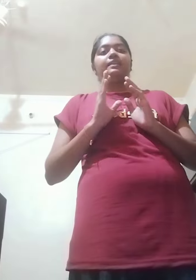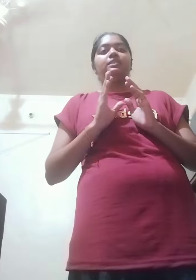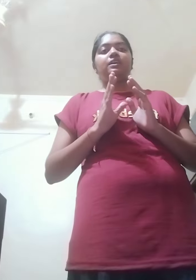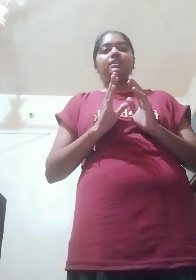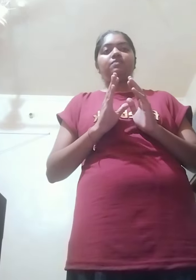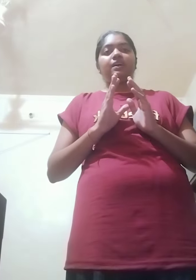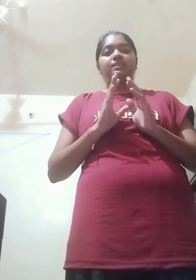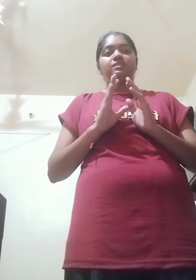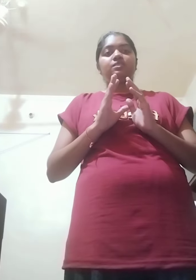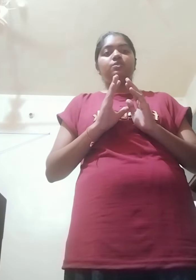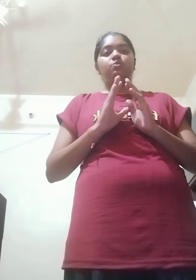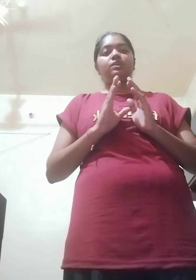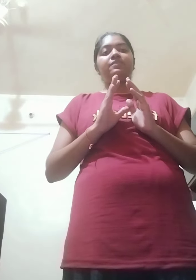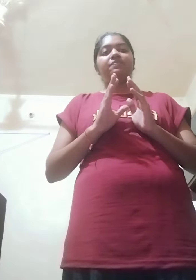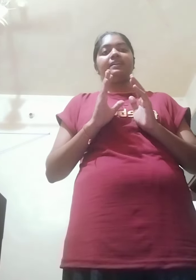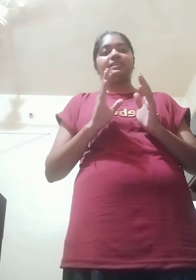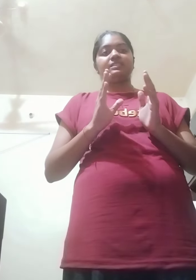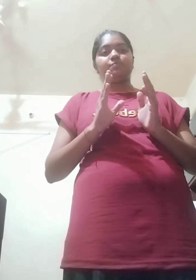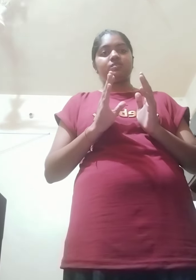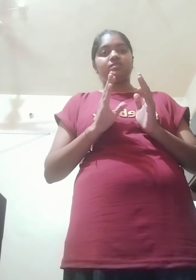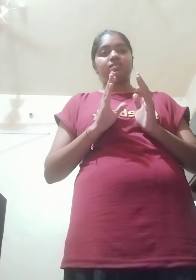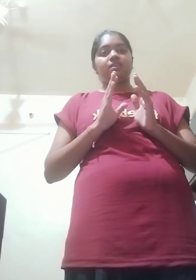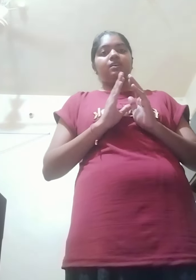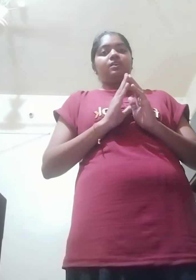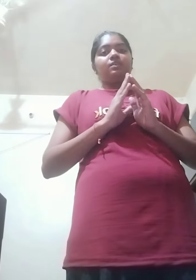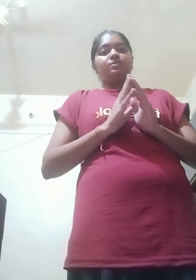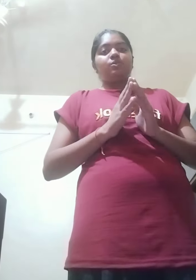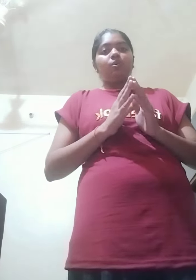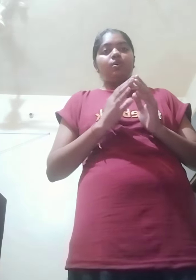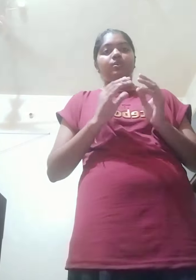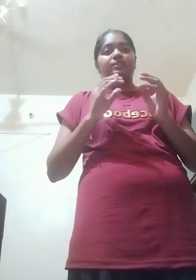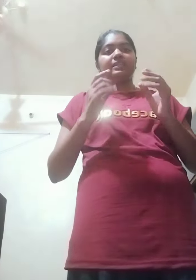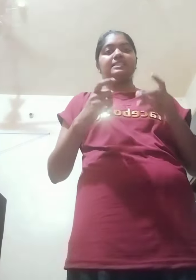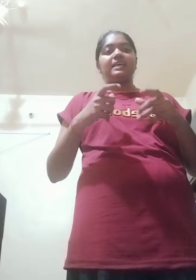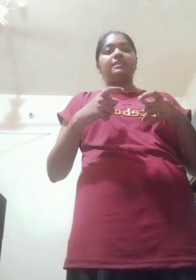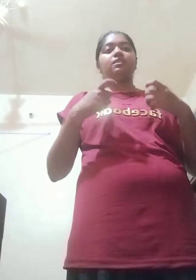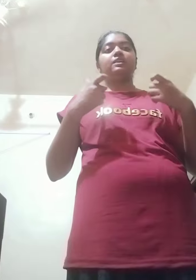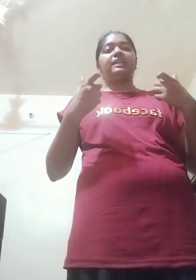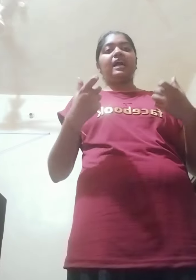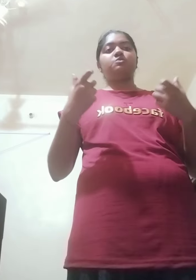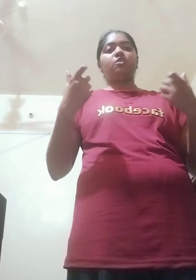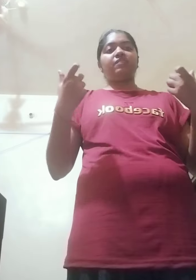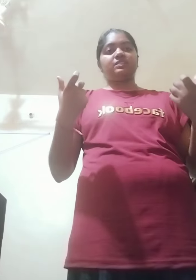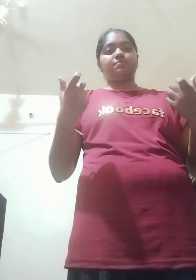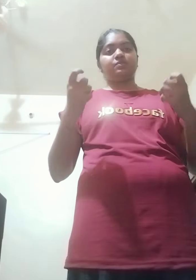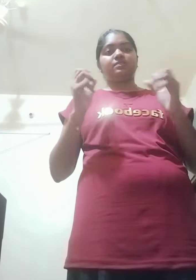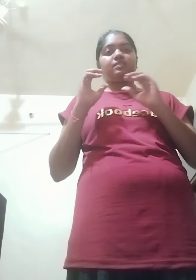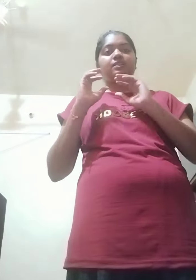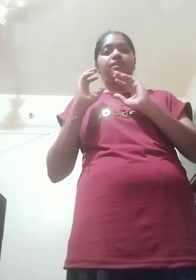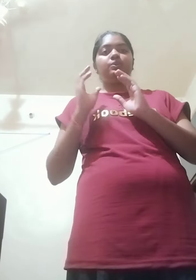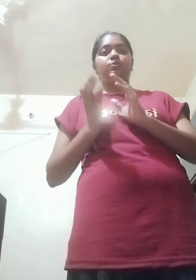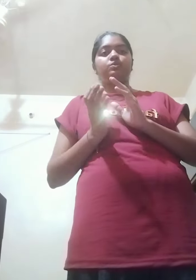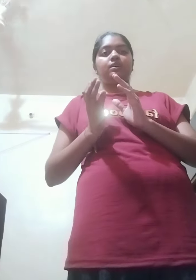the another one is user-defined exceptions. So these are the types of exceptions: